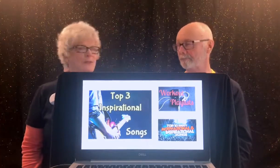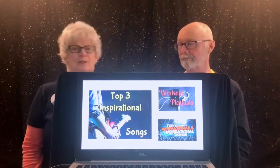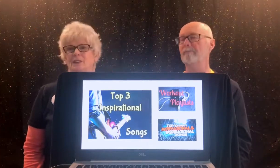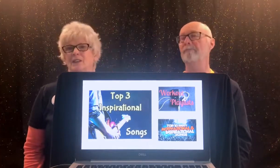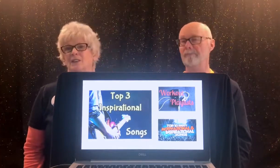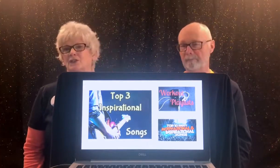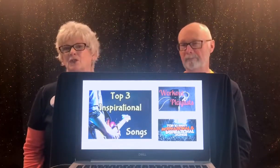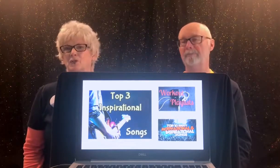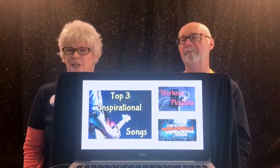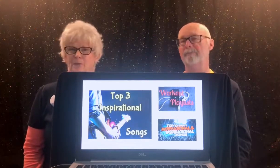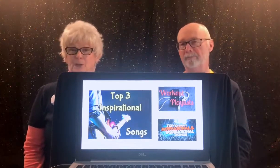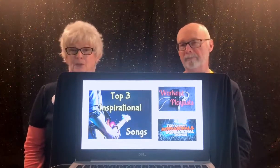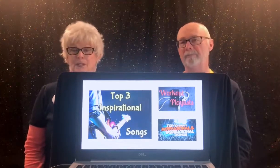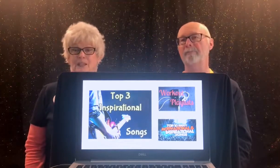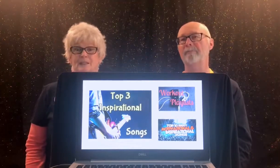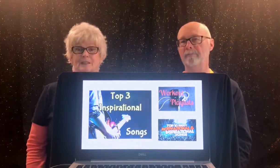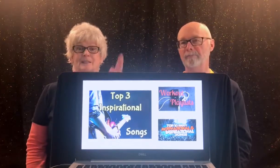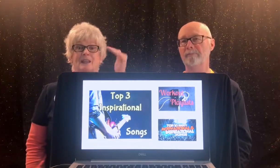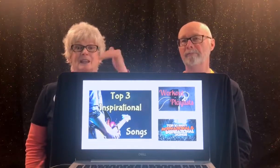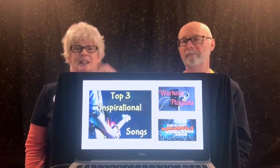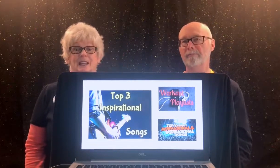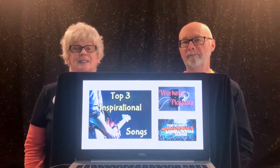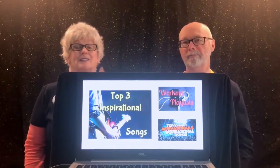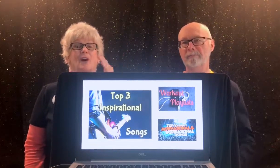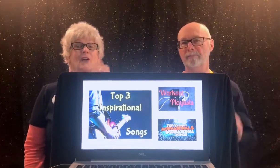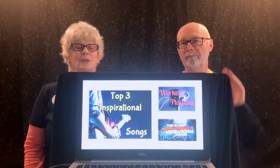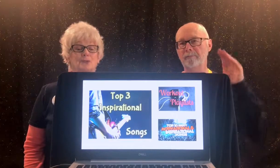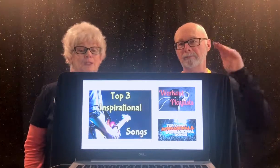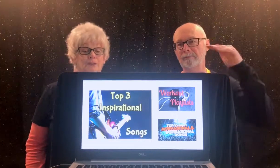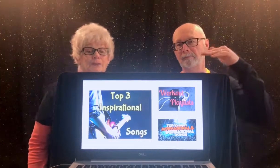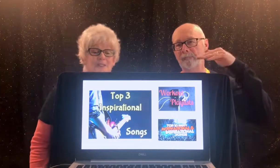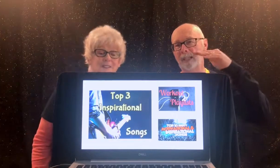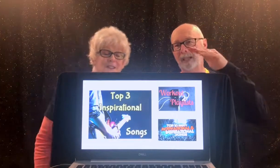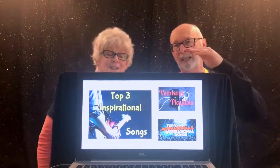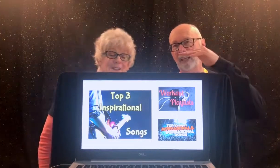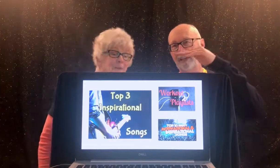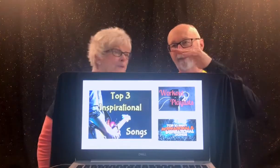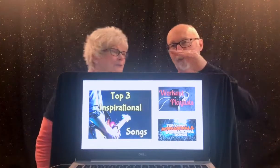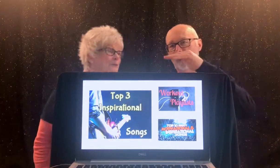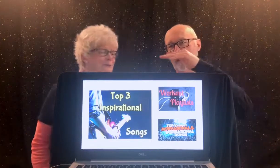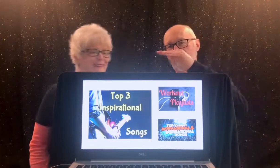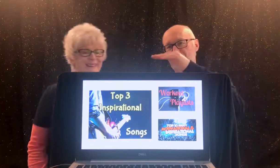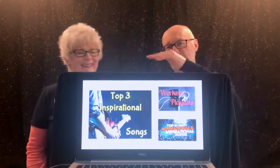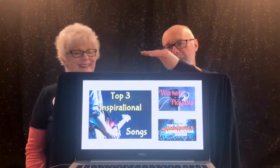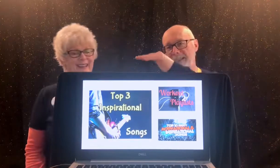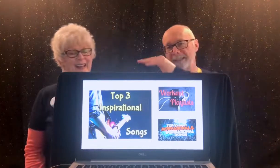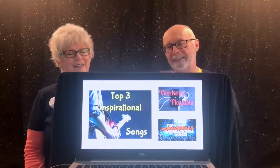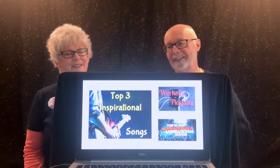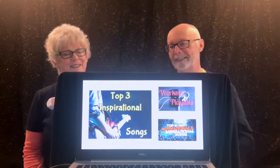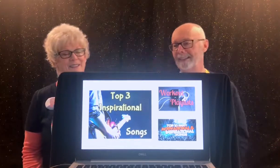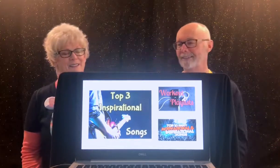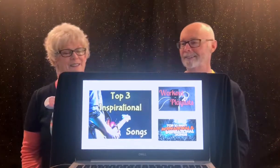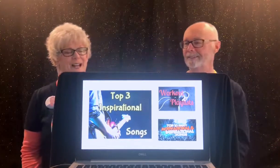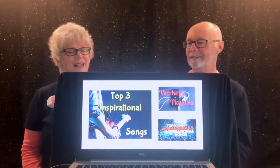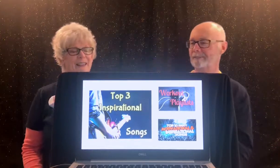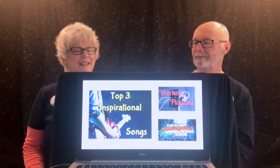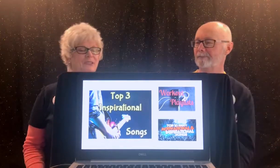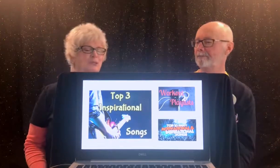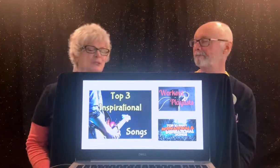down, and so you need music that hits all those different. And level you out a little bit. Yeah. Yes. I like the words